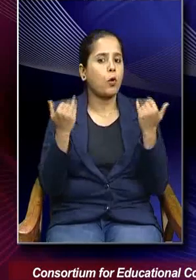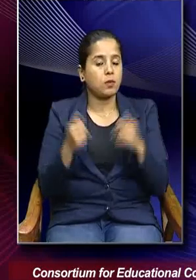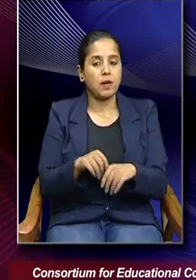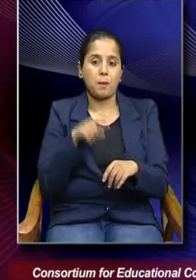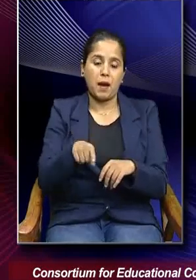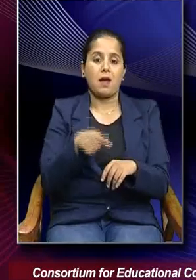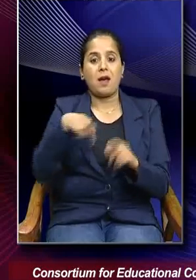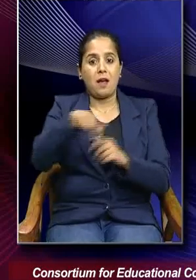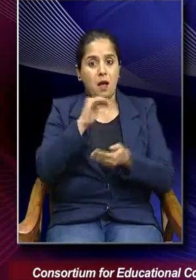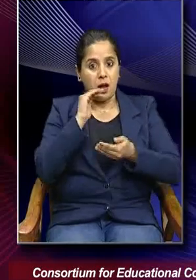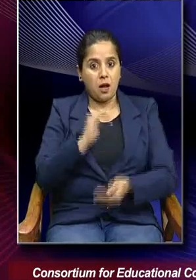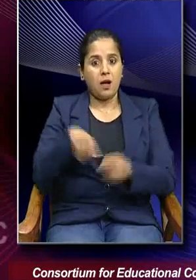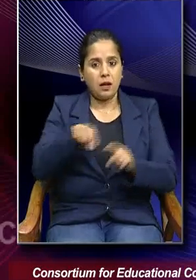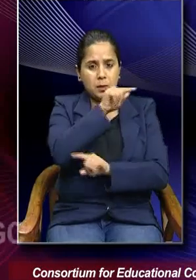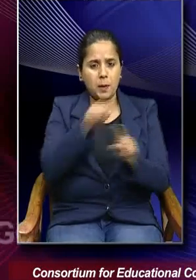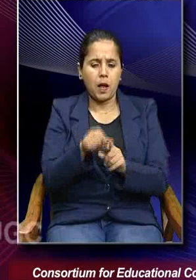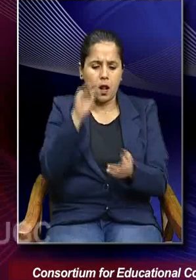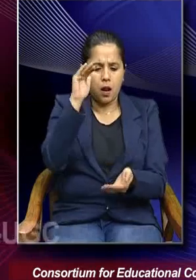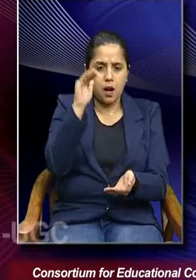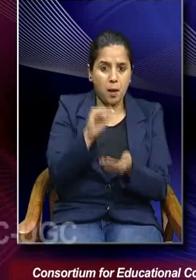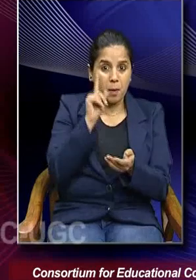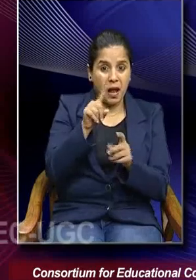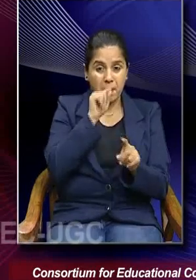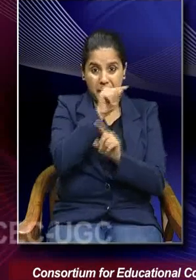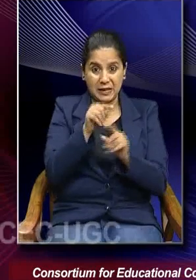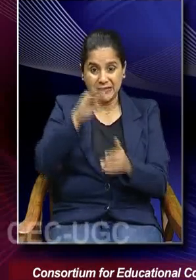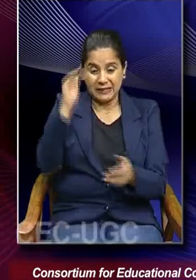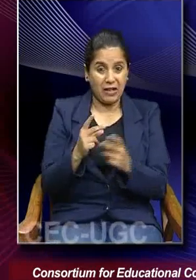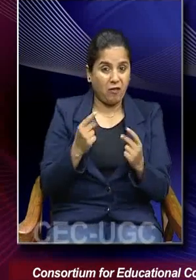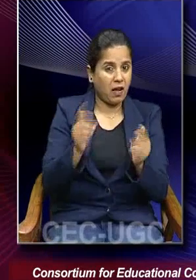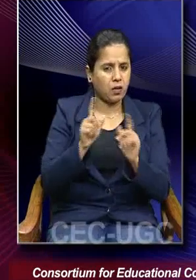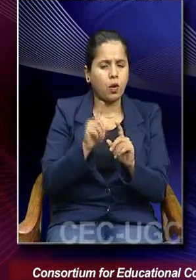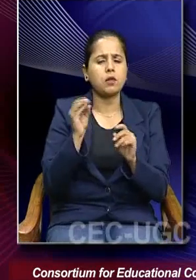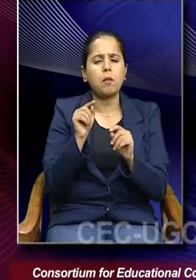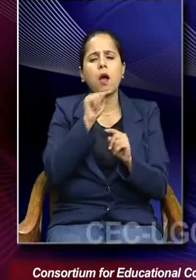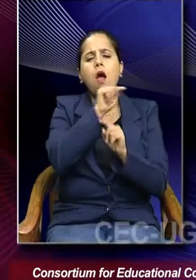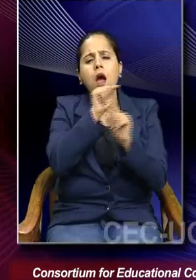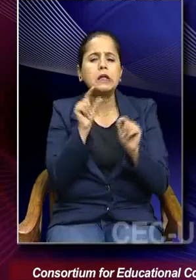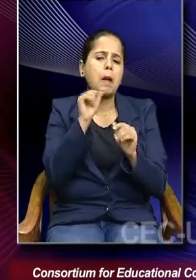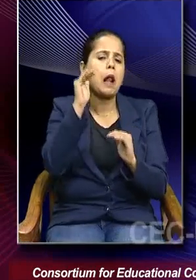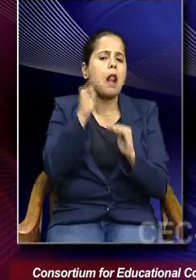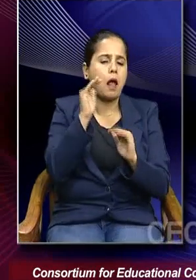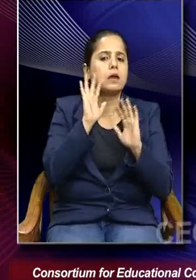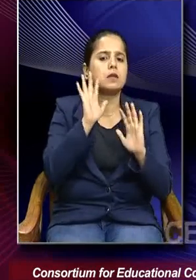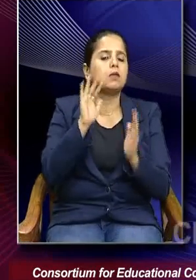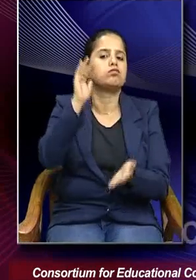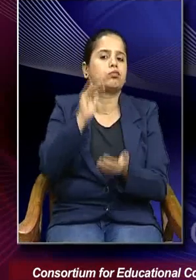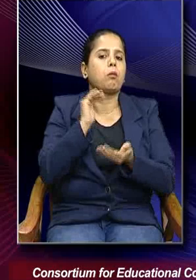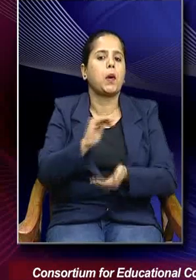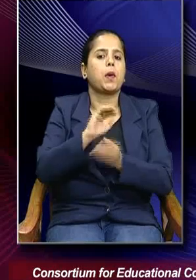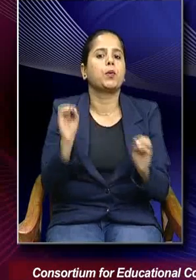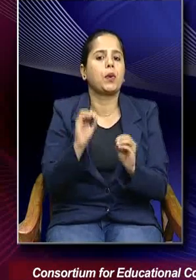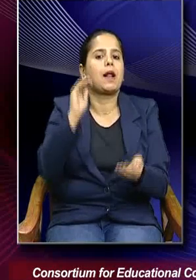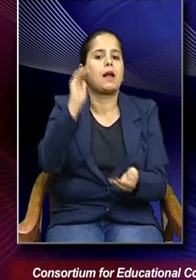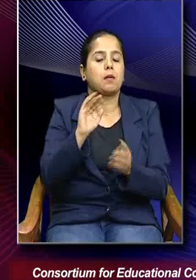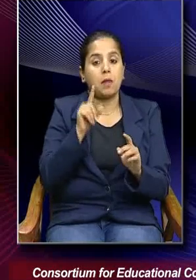is not kind of at a very fast rate, though there is a very kind of a stagnant decline in birth rate, and therefore it leads